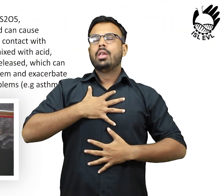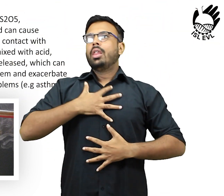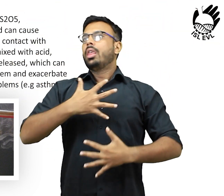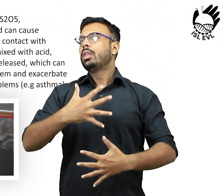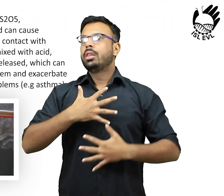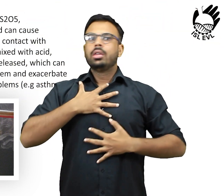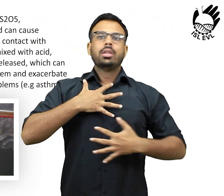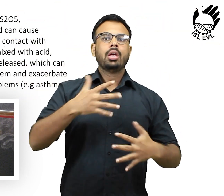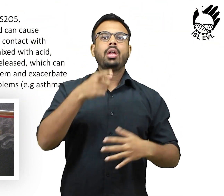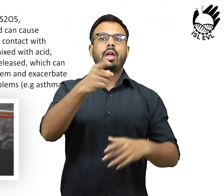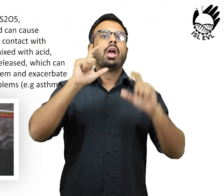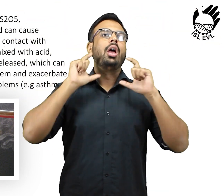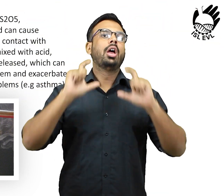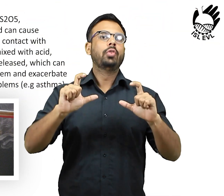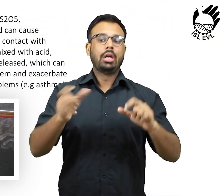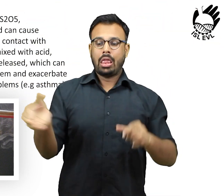For example, asthma.